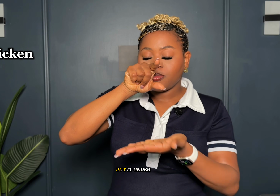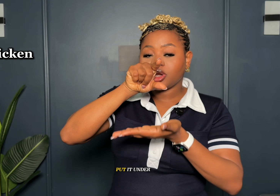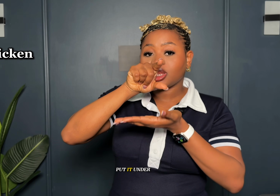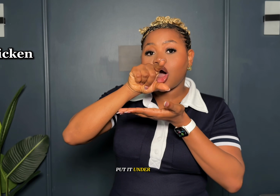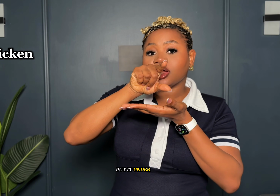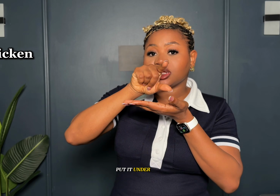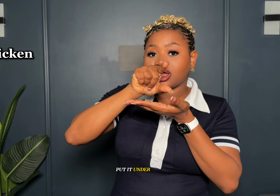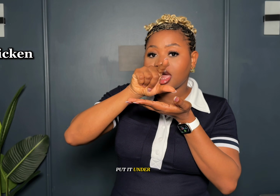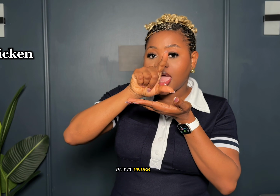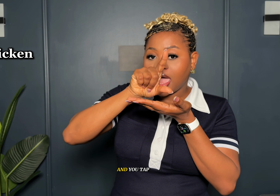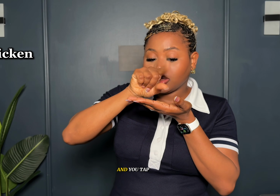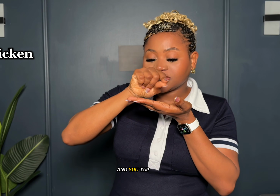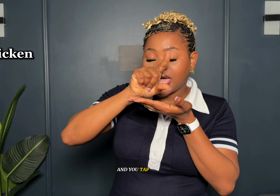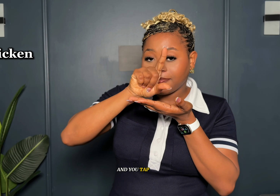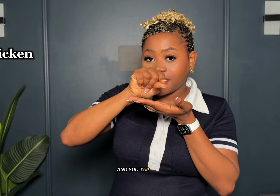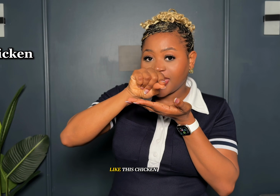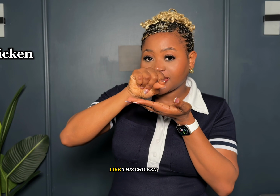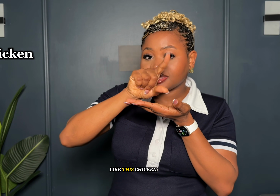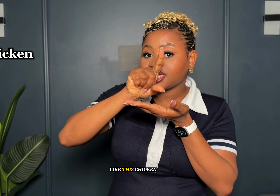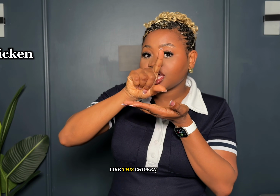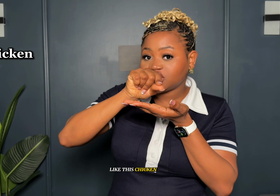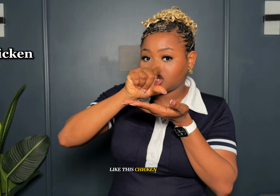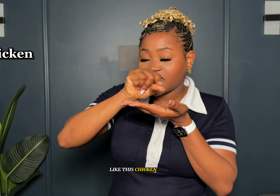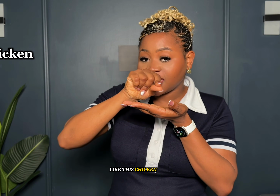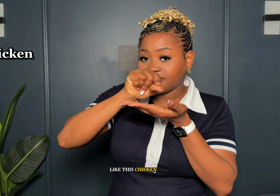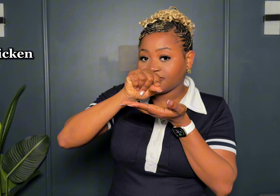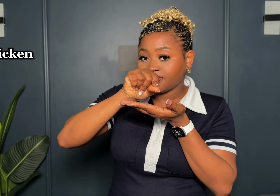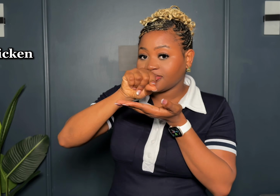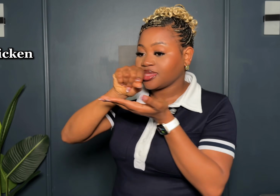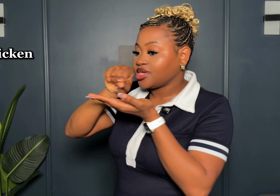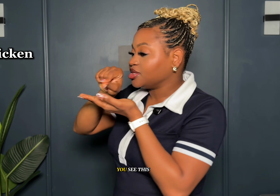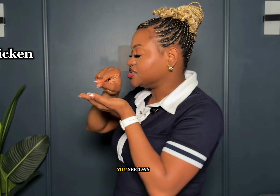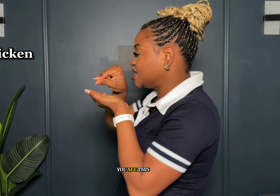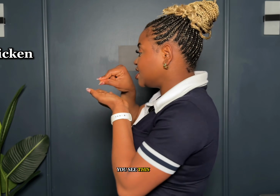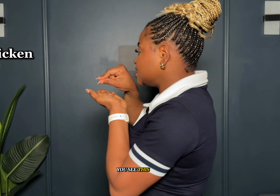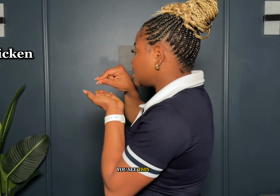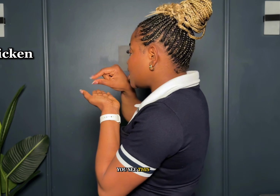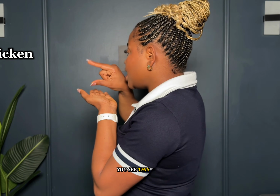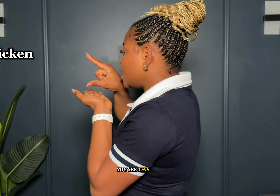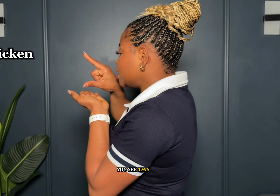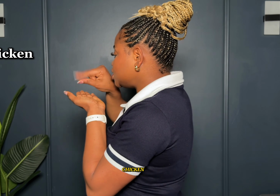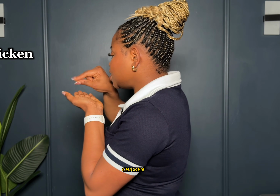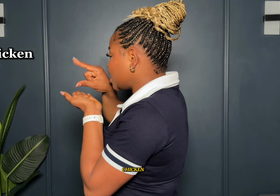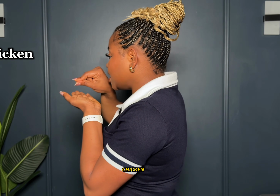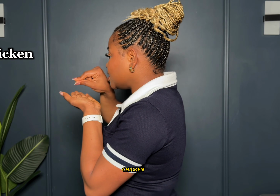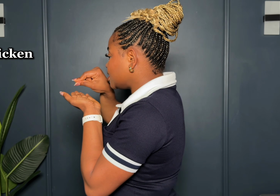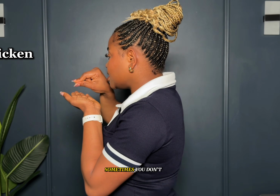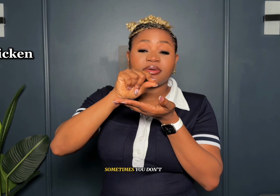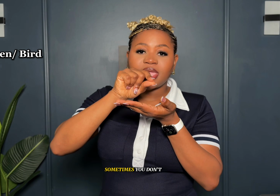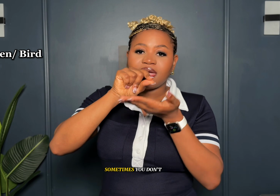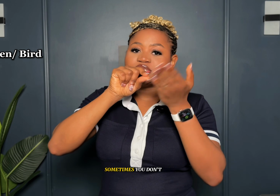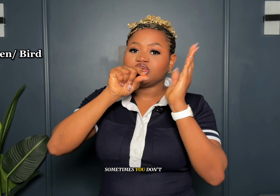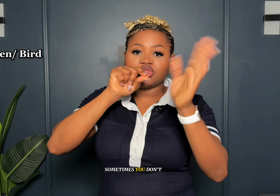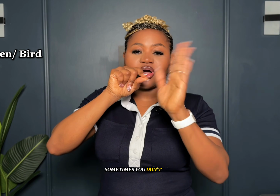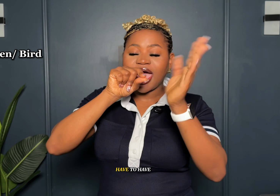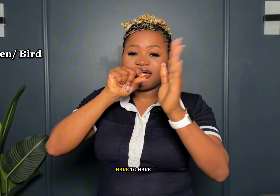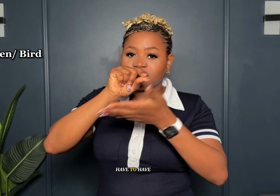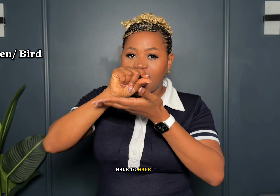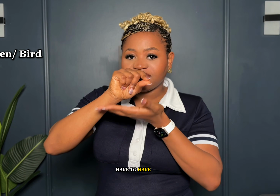it under, and you tap like this. Chicken. You see this? Chicken. Sometimes you don't have to have this